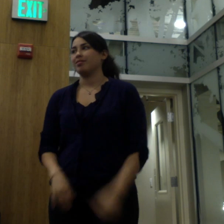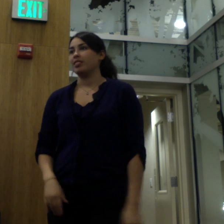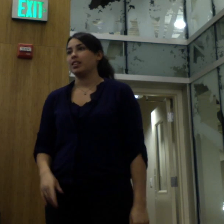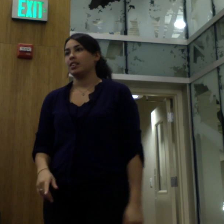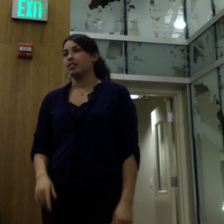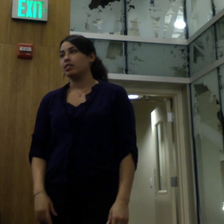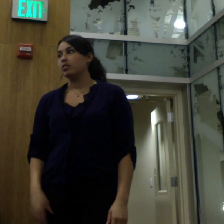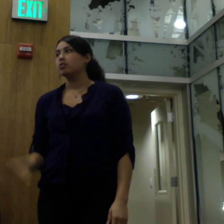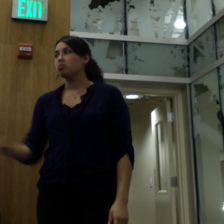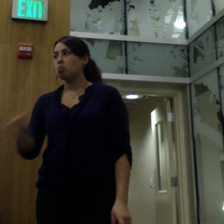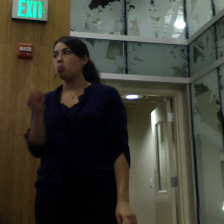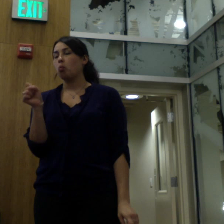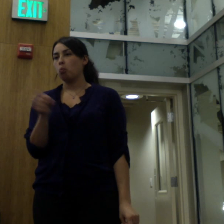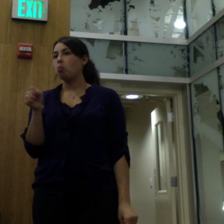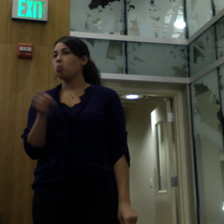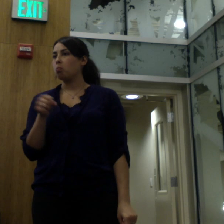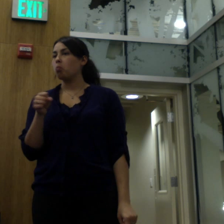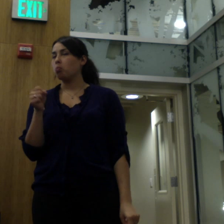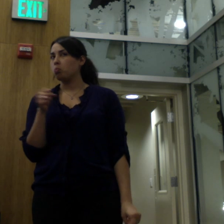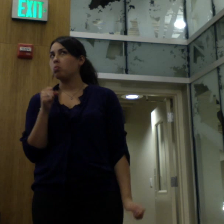Yeah.